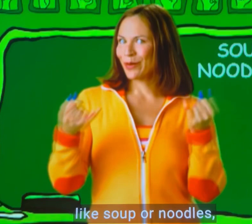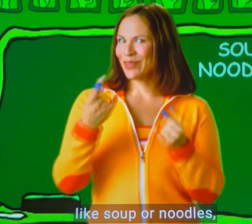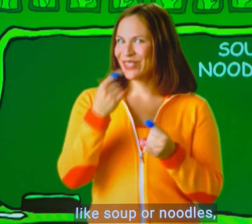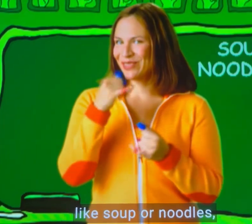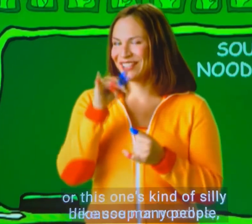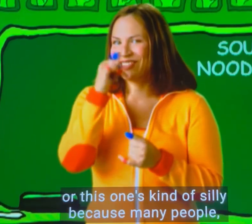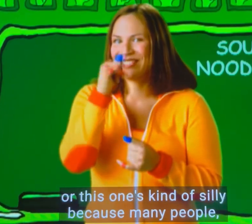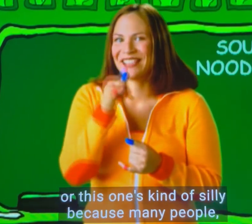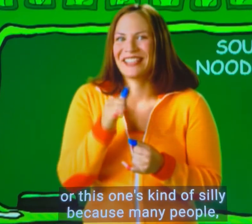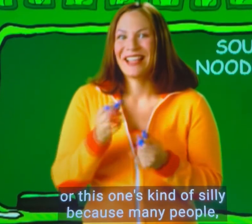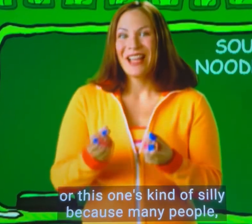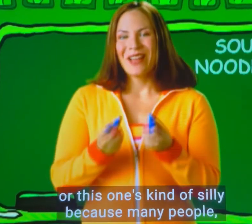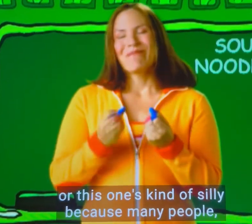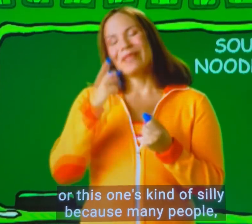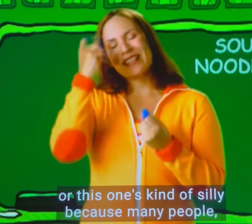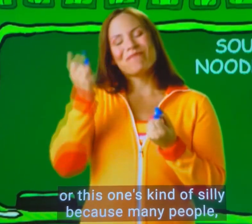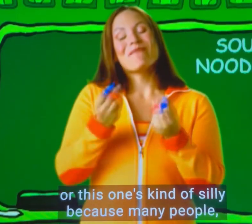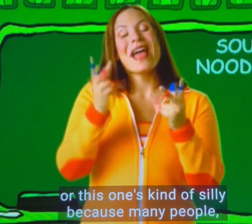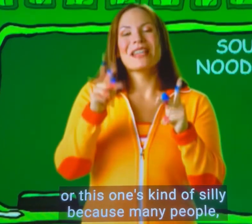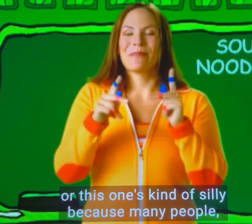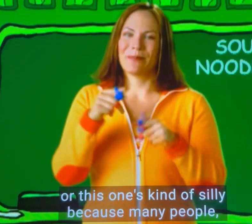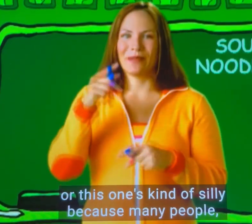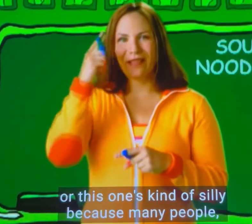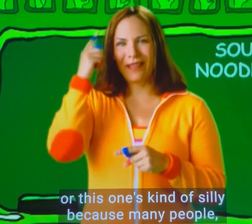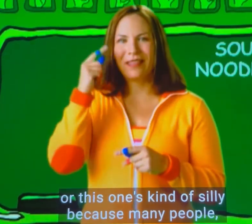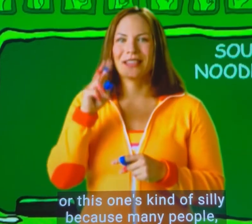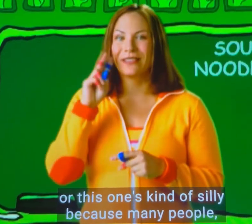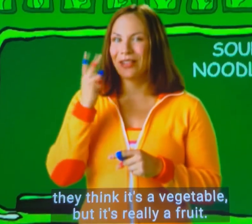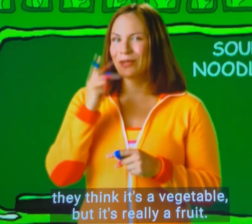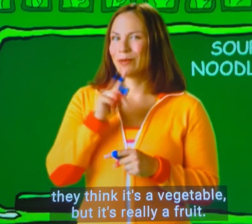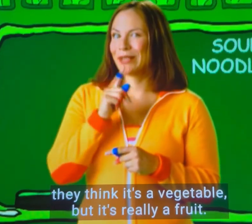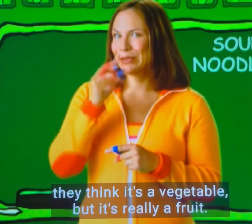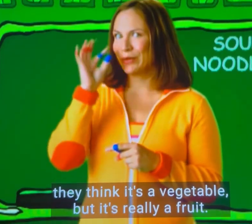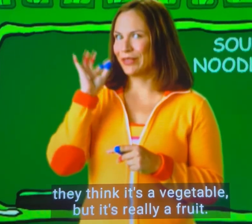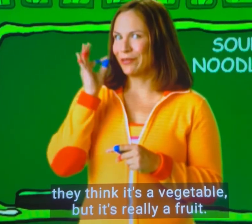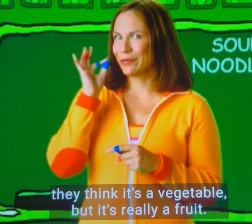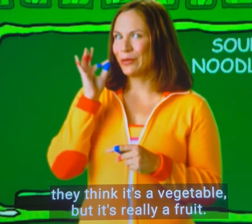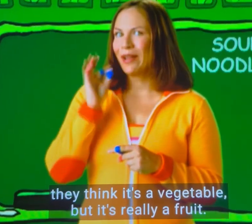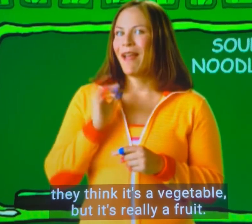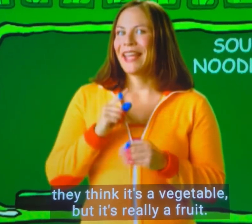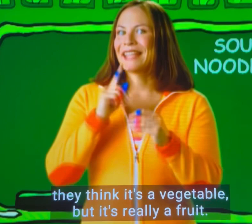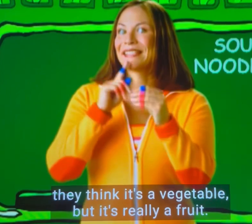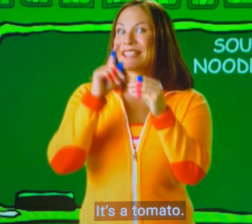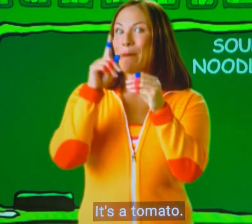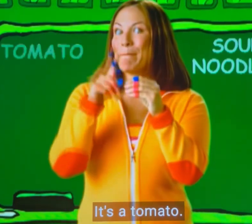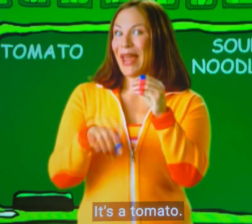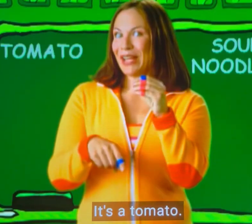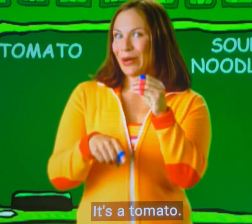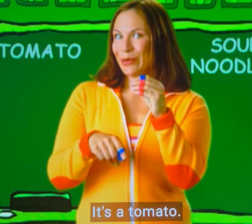This one's kind of silly because many people think it's a vegetable, but it's really a fruit. It's a tomato.